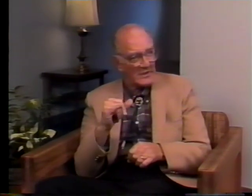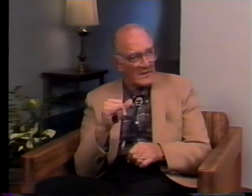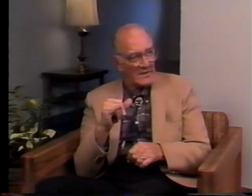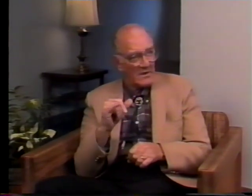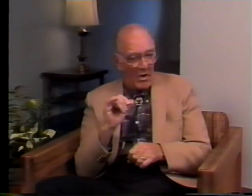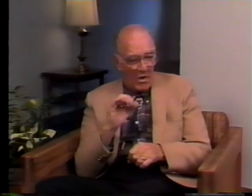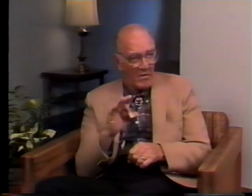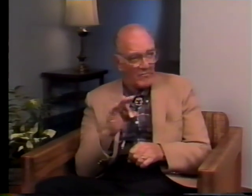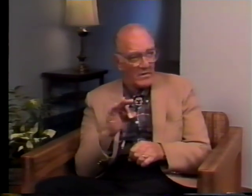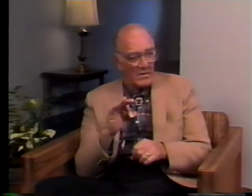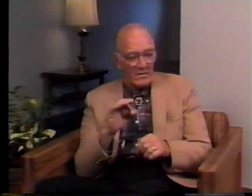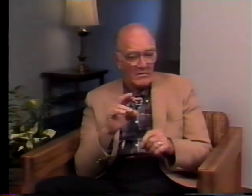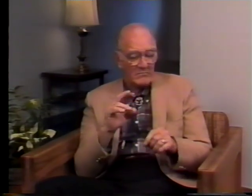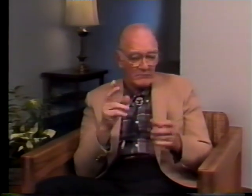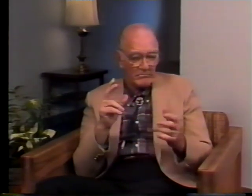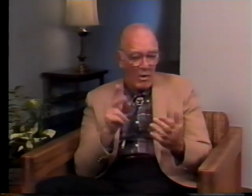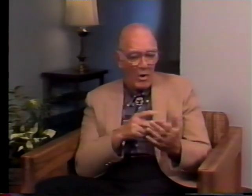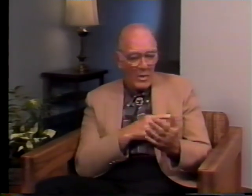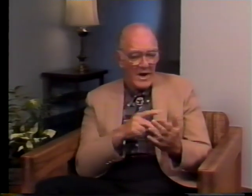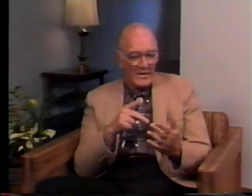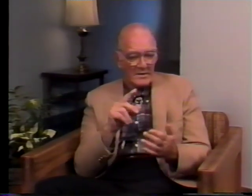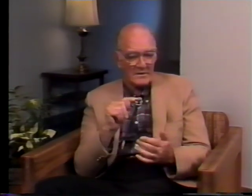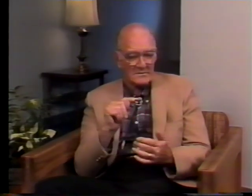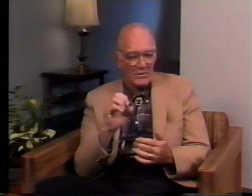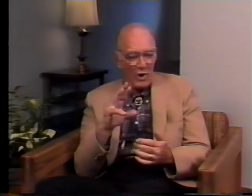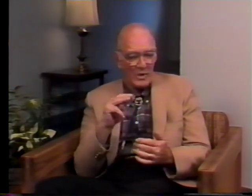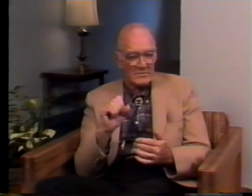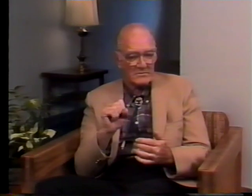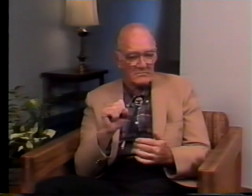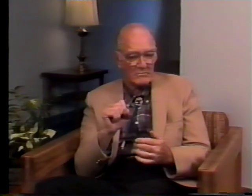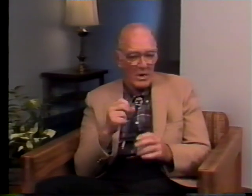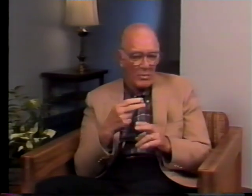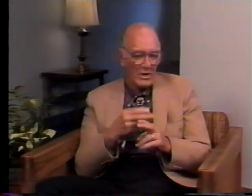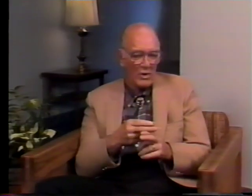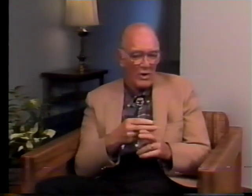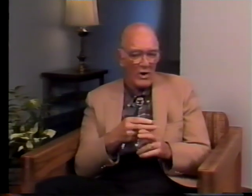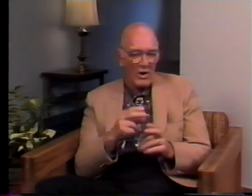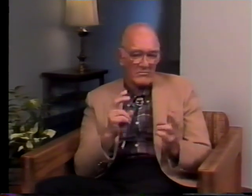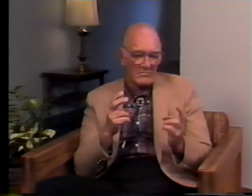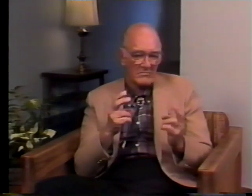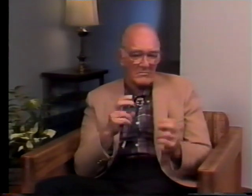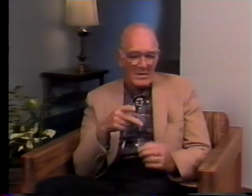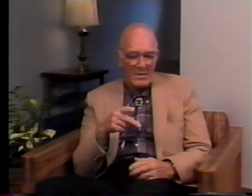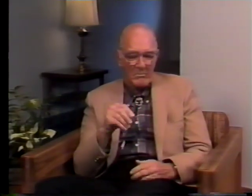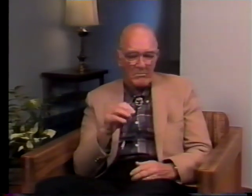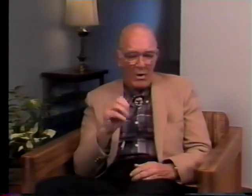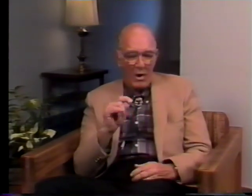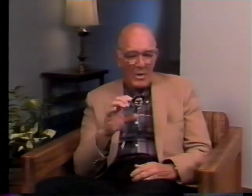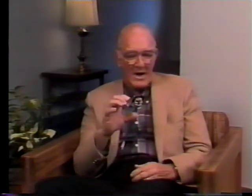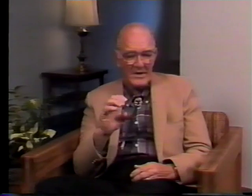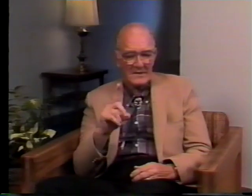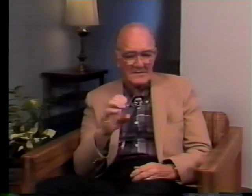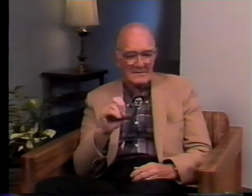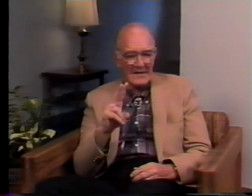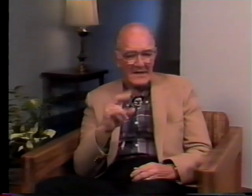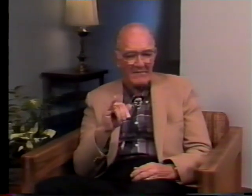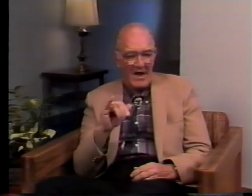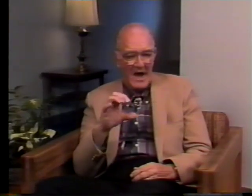terminology of poetic terms, what we call poetic